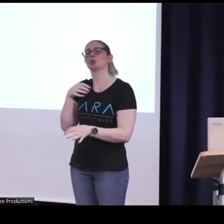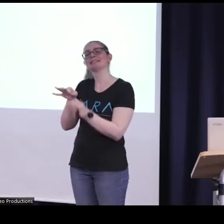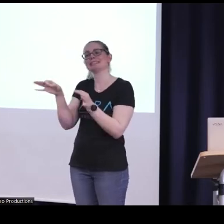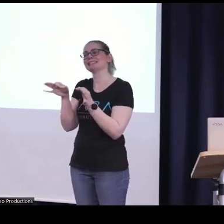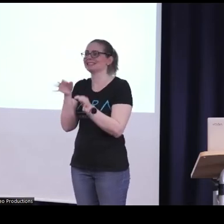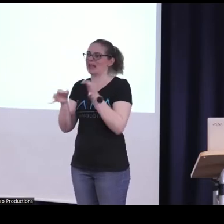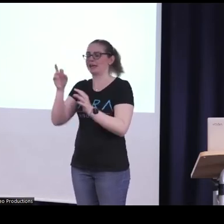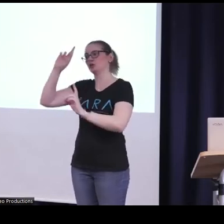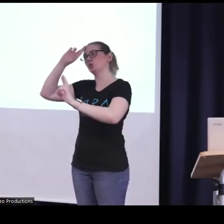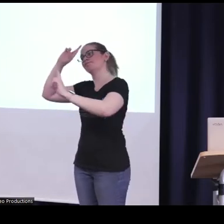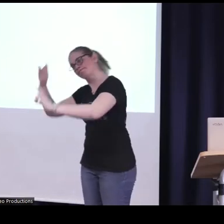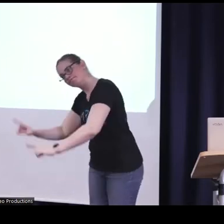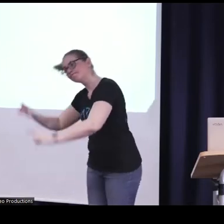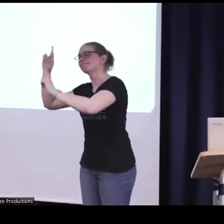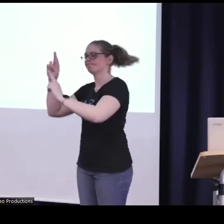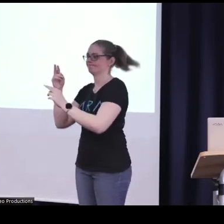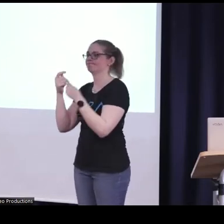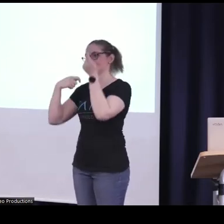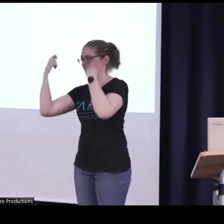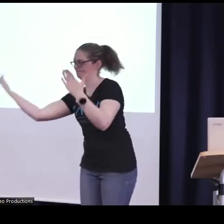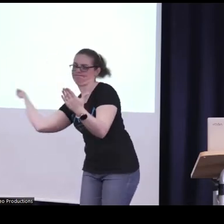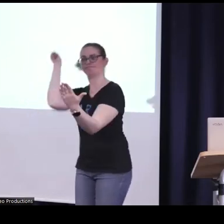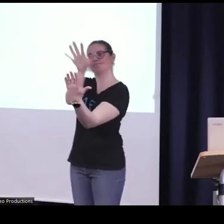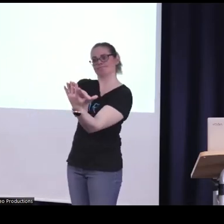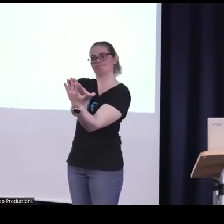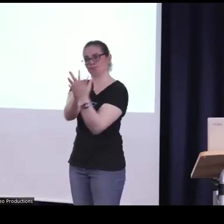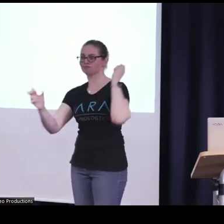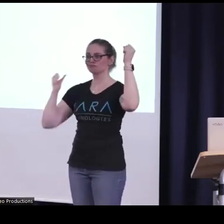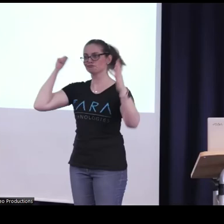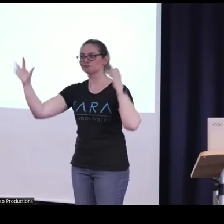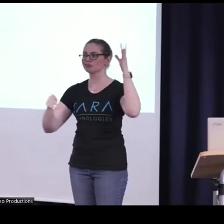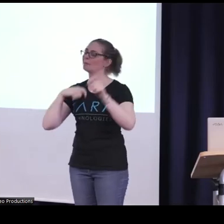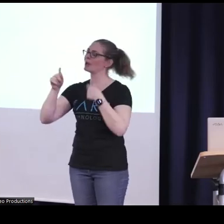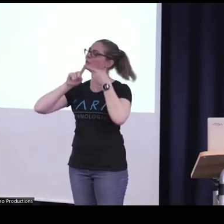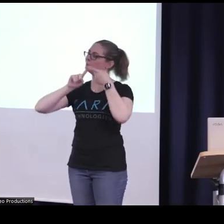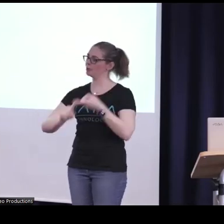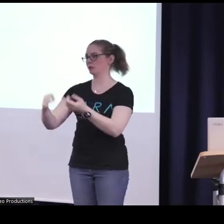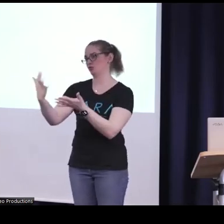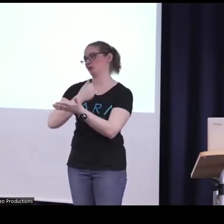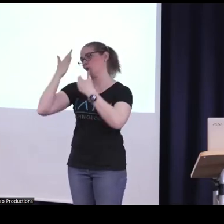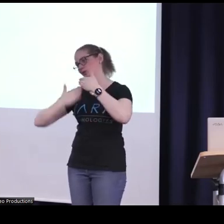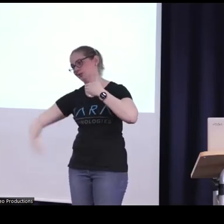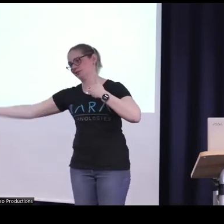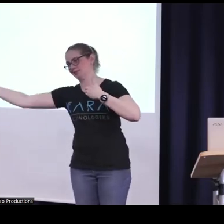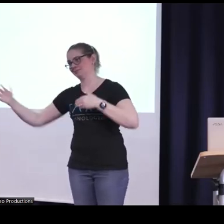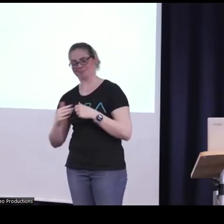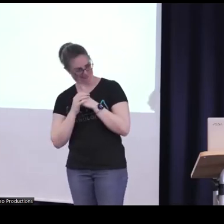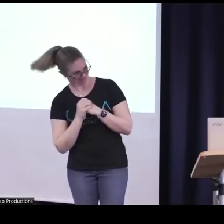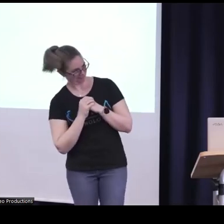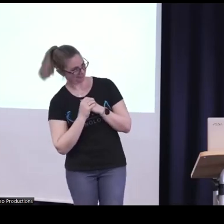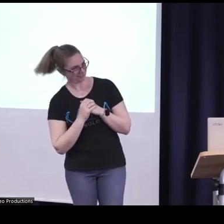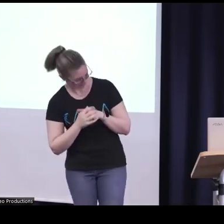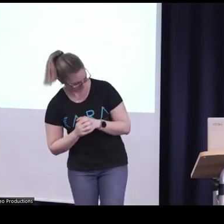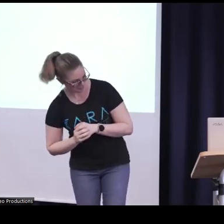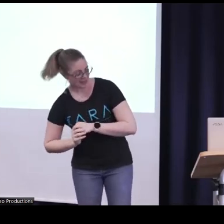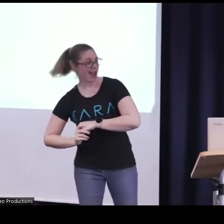He was very famous, so we decided to pay our respects to him by creating an avatar that looks like him so